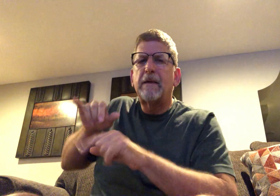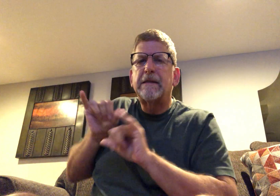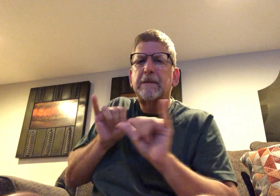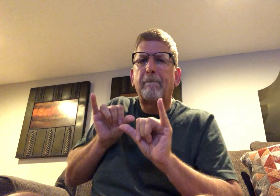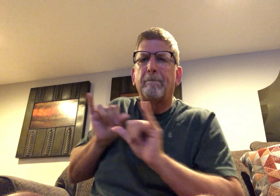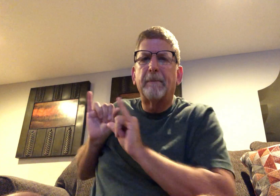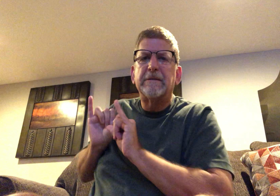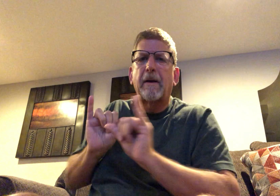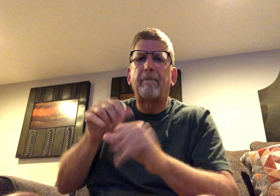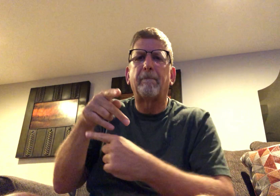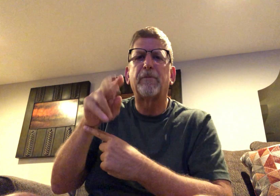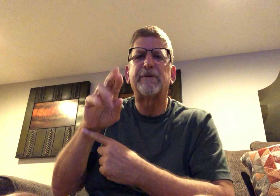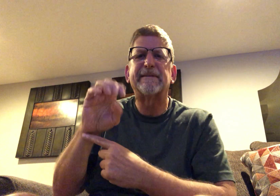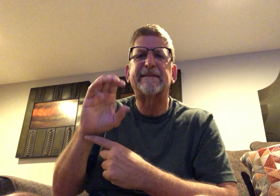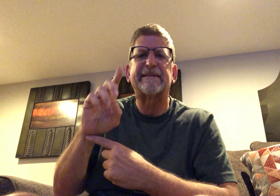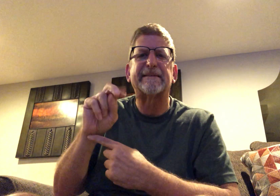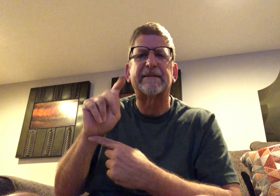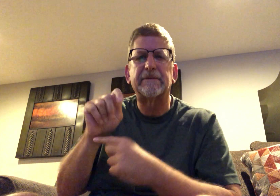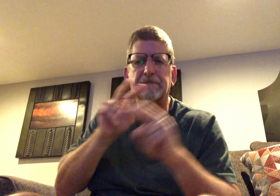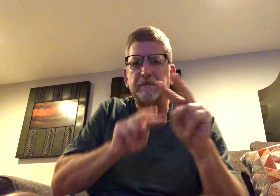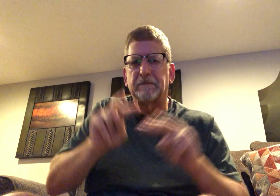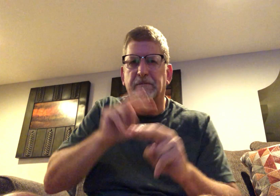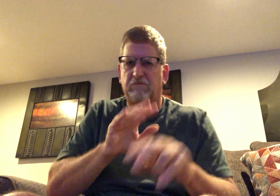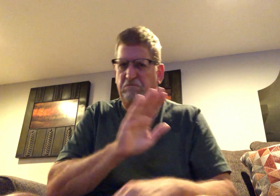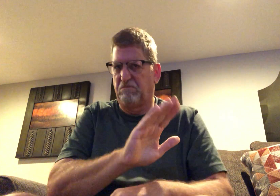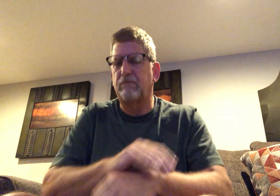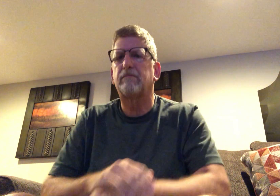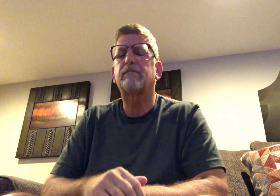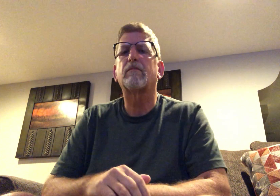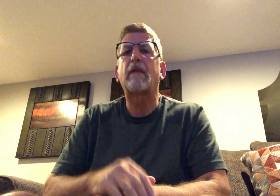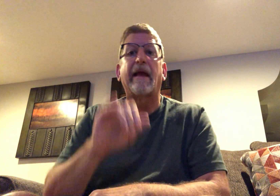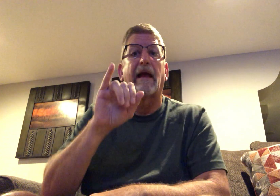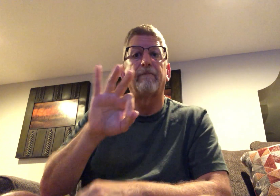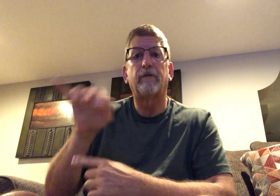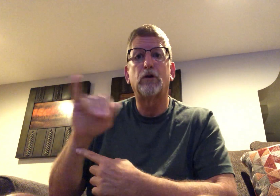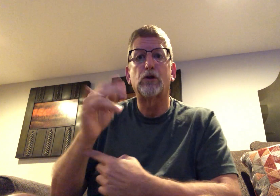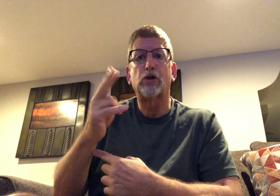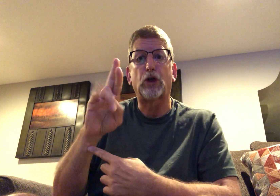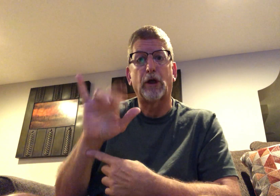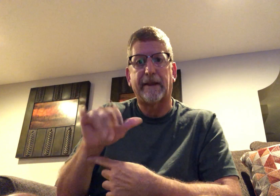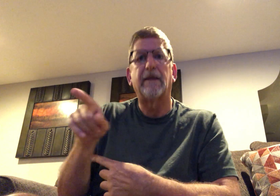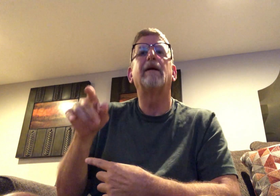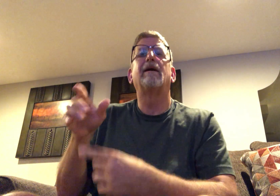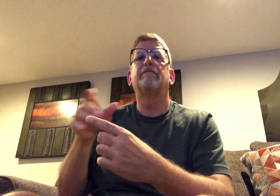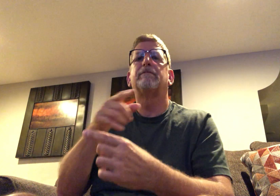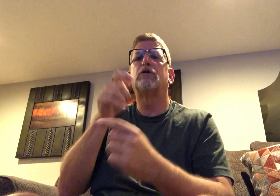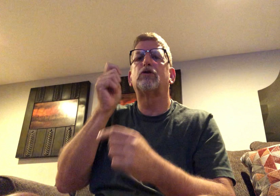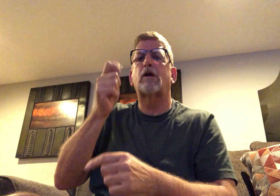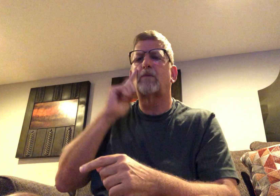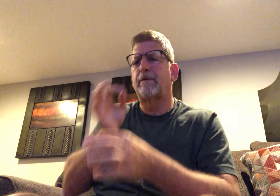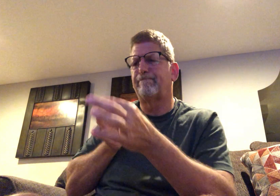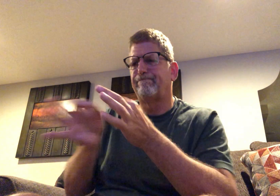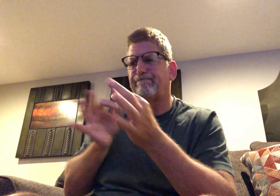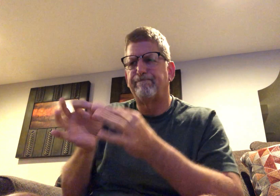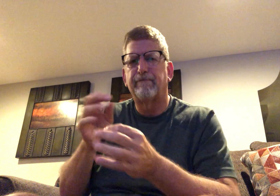with these, tonight Papadopoulos is going to prove Russian collusion. Let me tell you what happened, okay? Yes. What happened